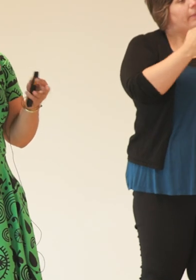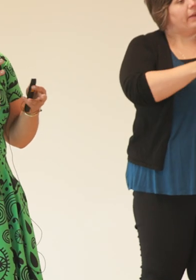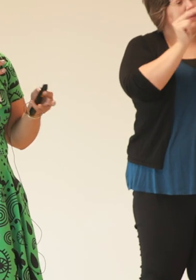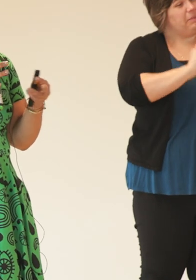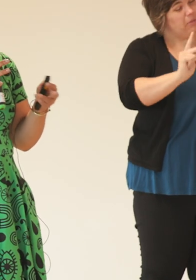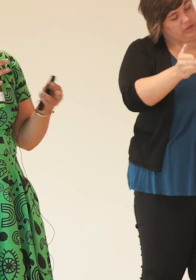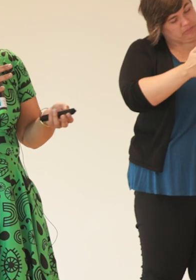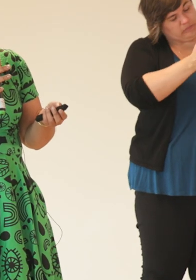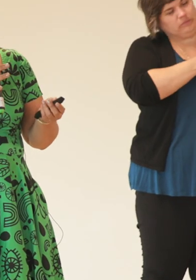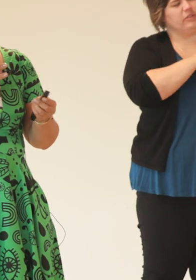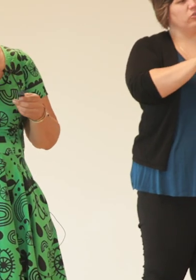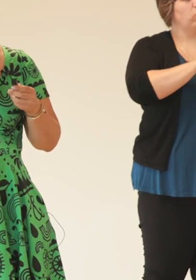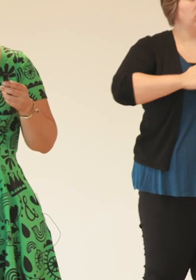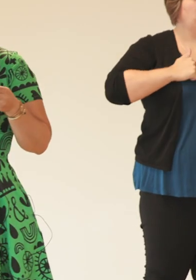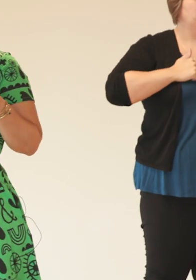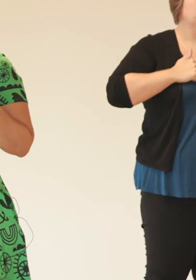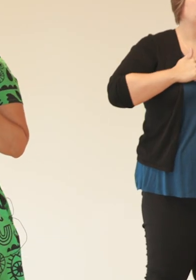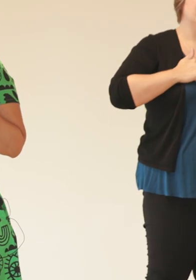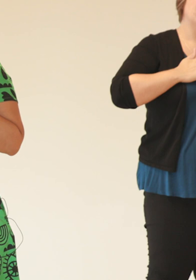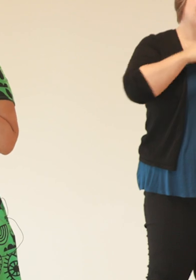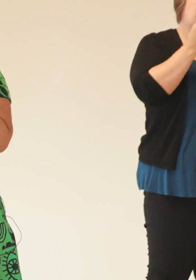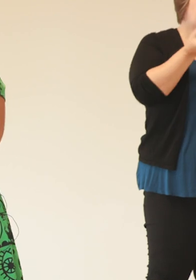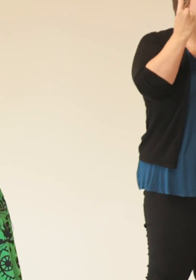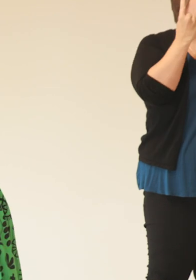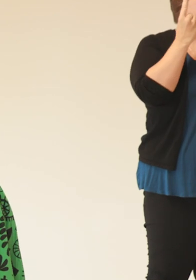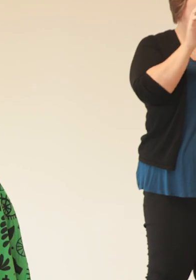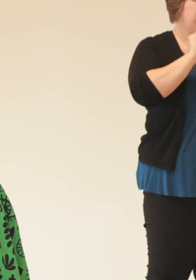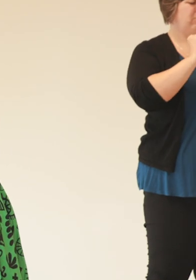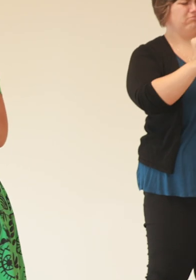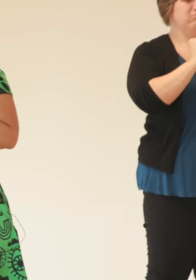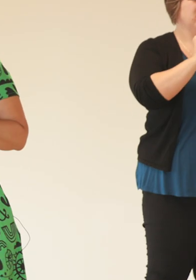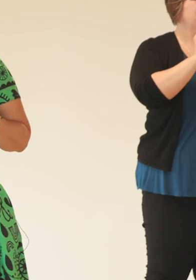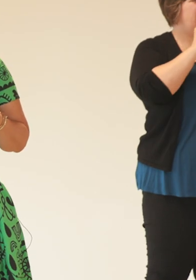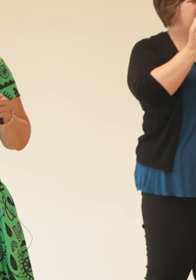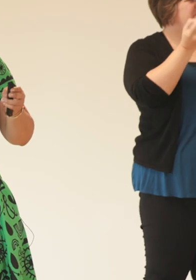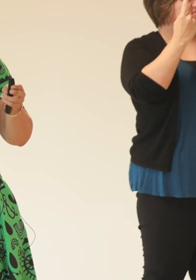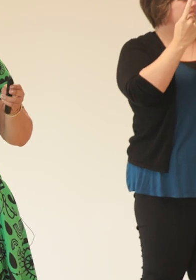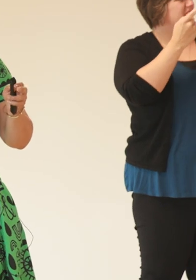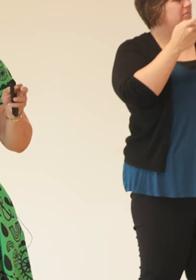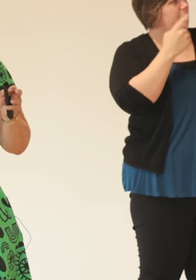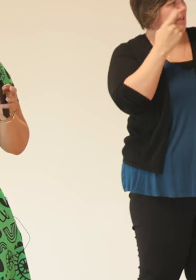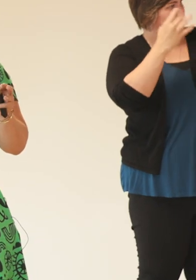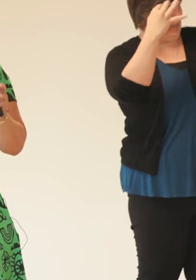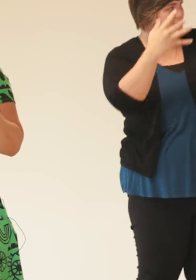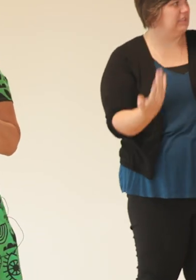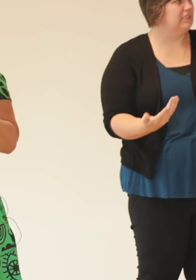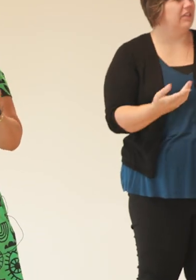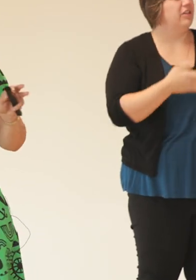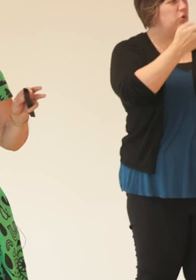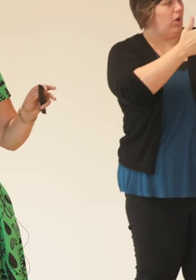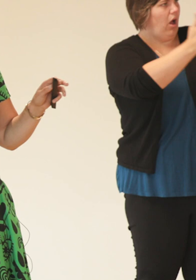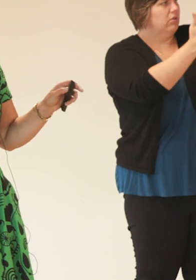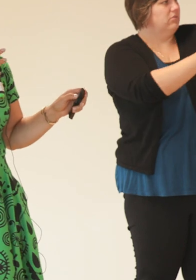won't understand what we're trying to do, and they will think we're a little crazy, and they will think, like, what do you mean you're gonna stop working